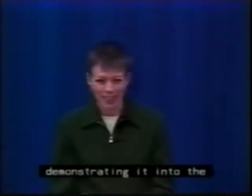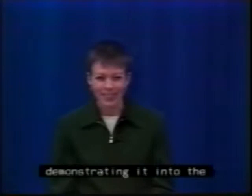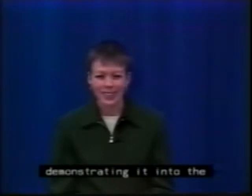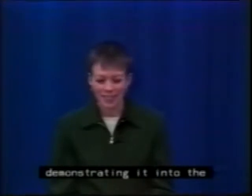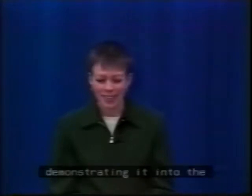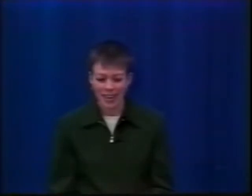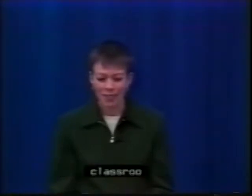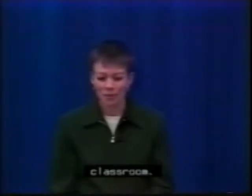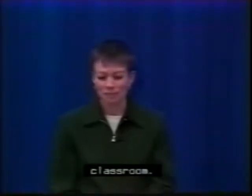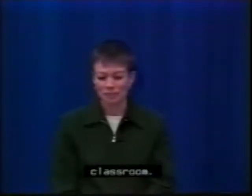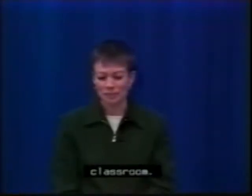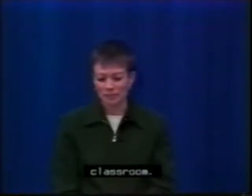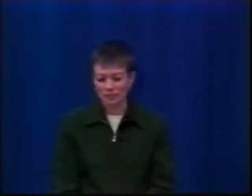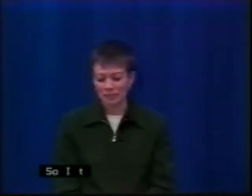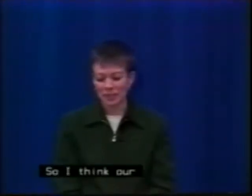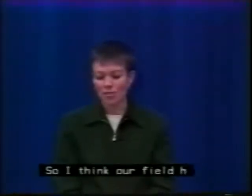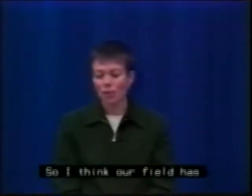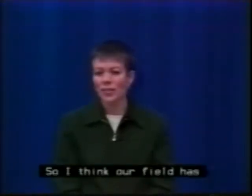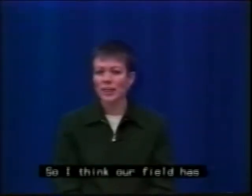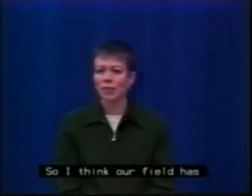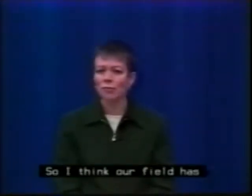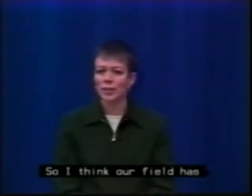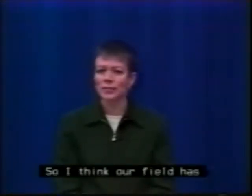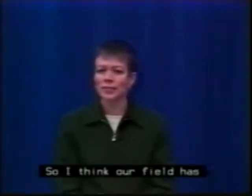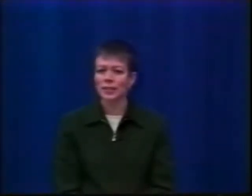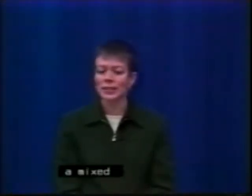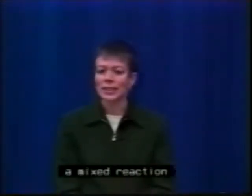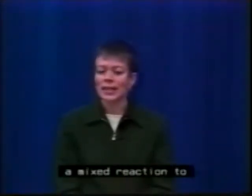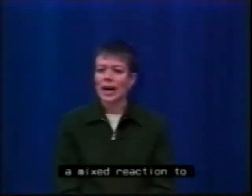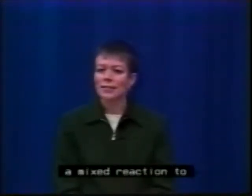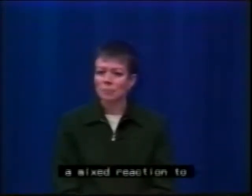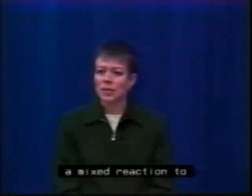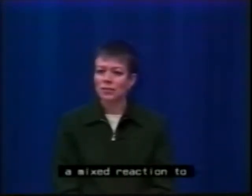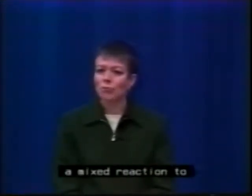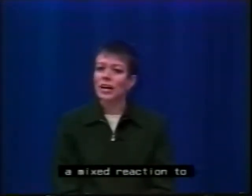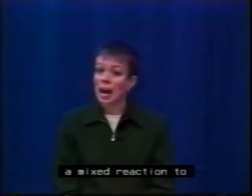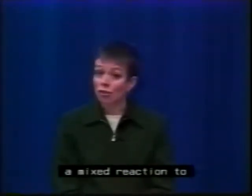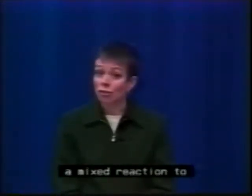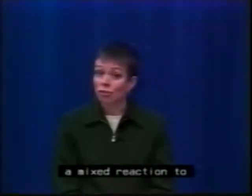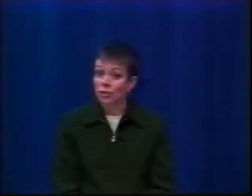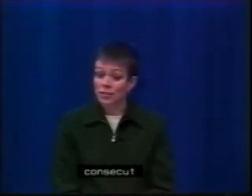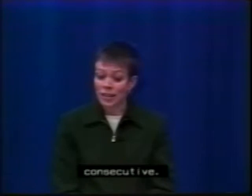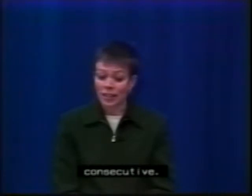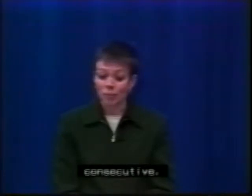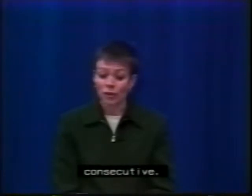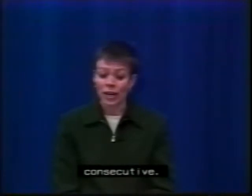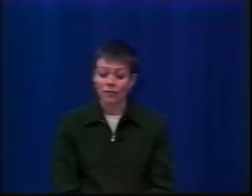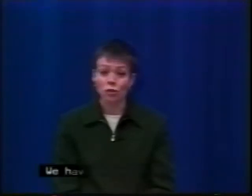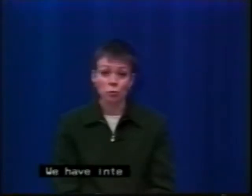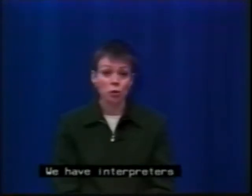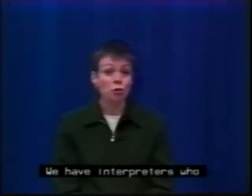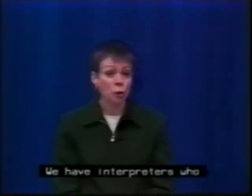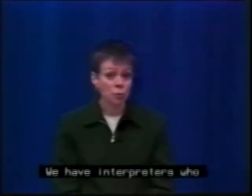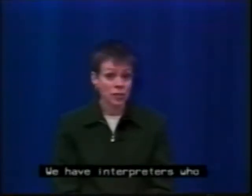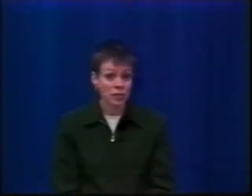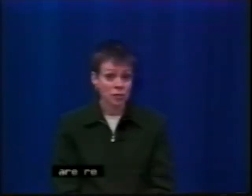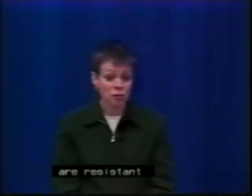it into the classroom. So I think our field has a mixed reaction to consecutive. We have interpreters who are resistant to